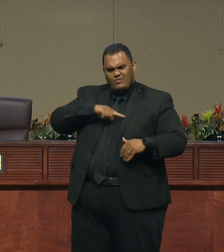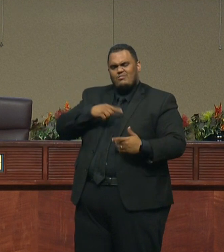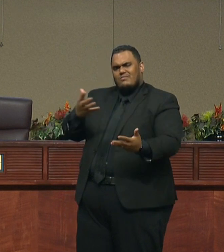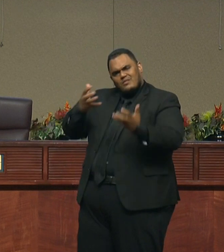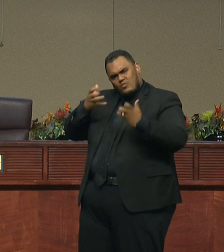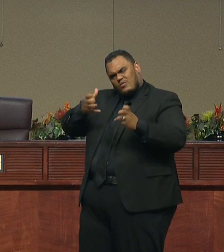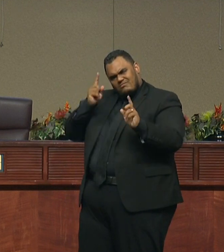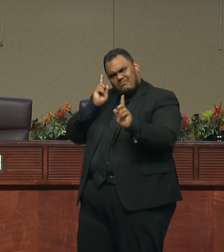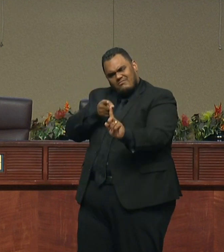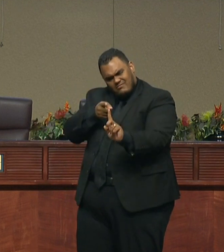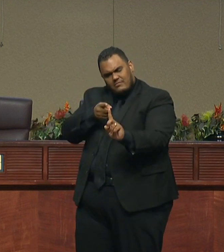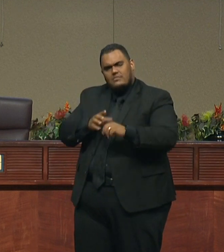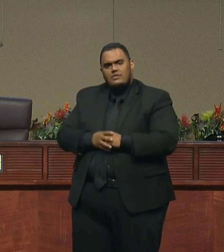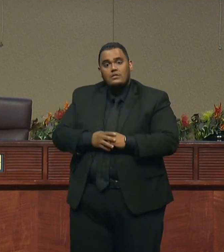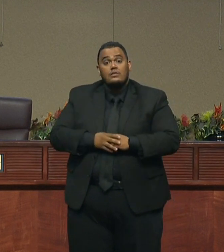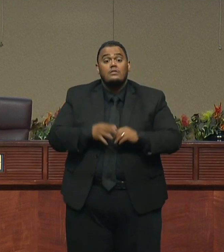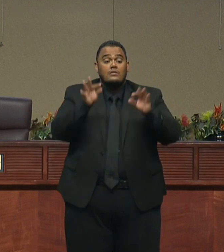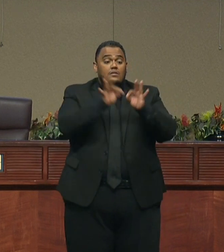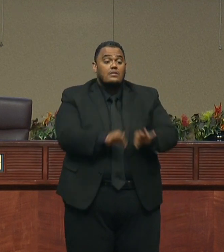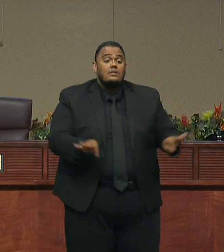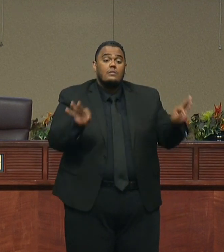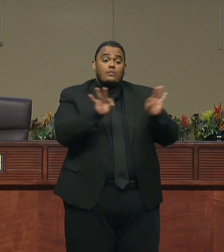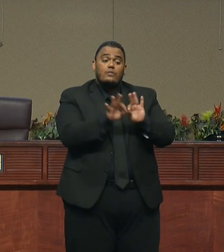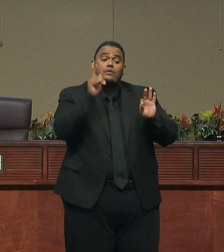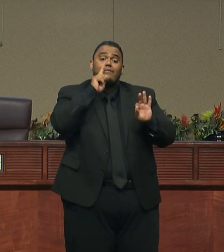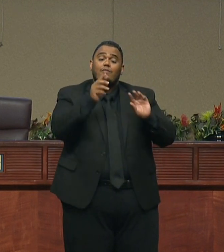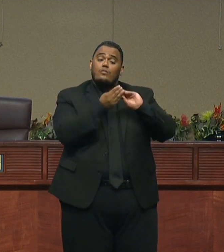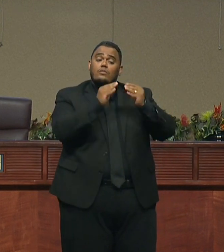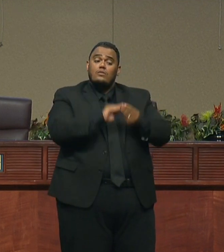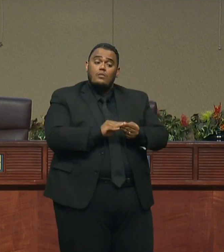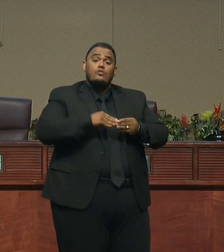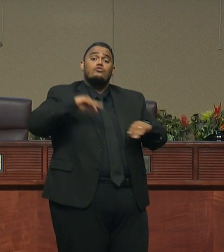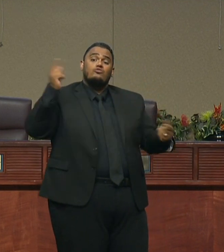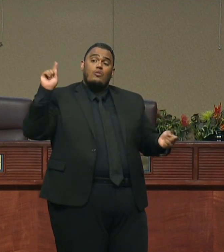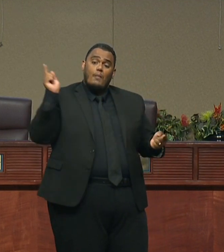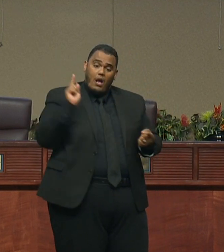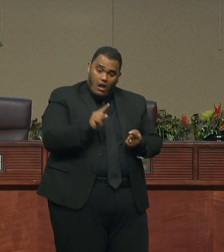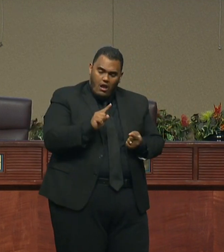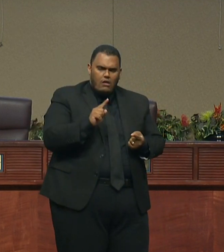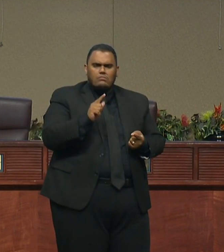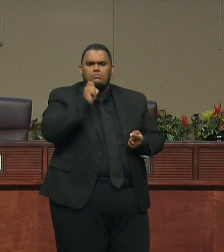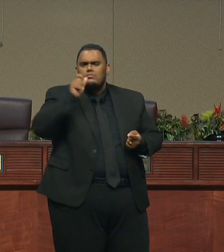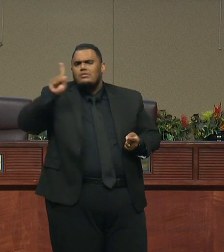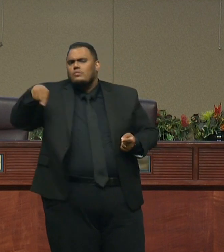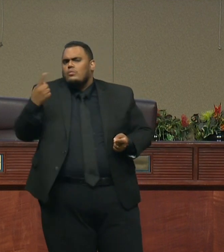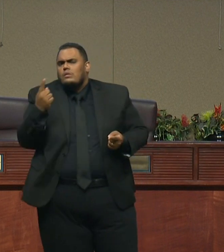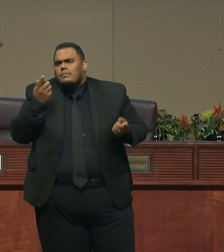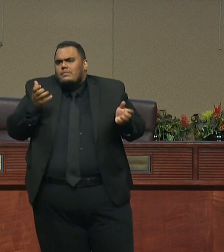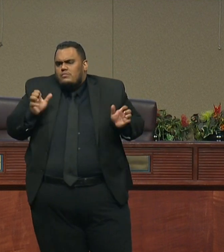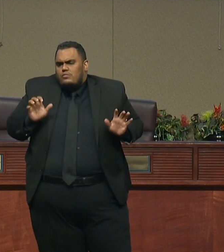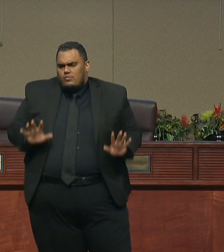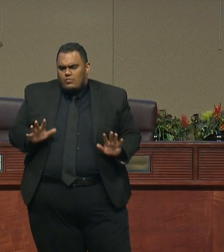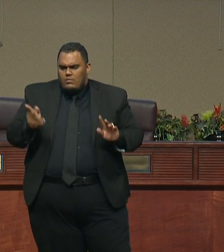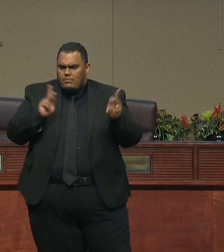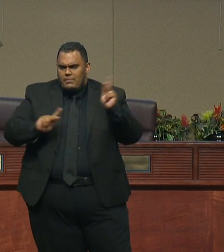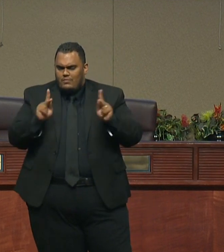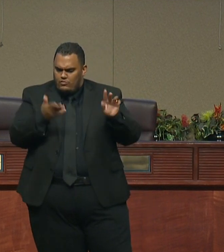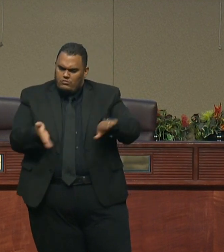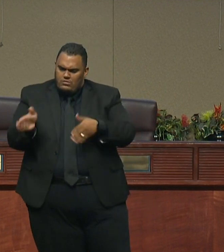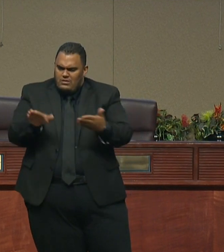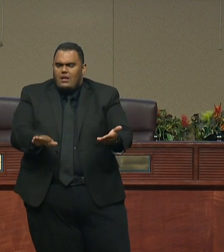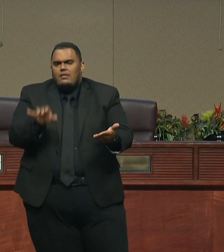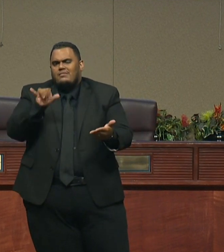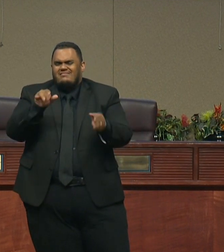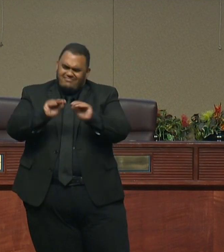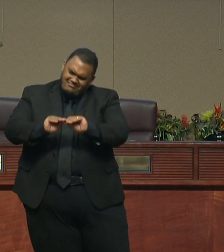the importance of reducing these numbers is not only the fatality that obviously is a